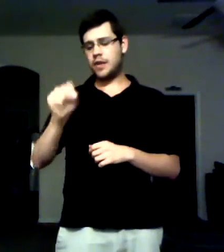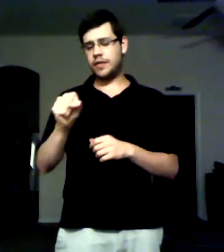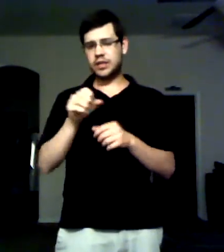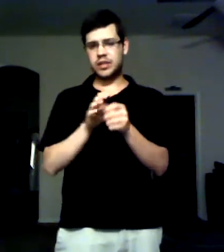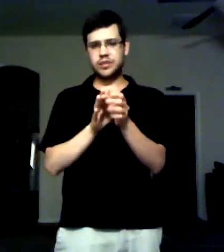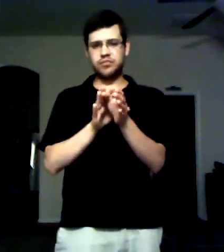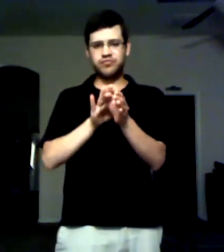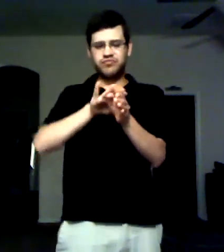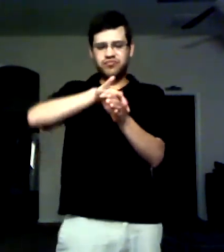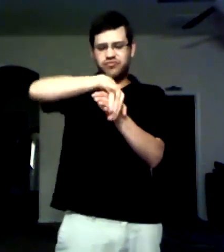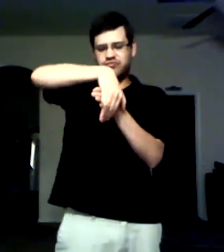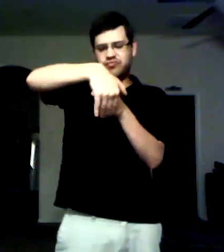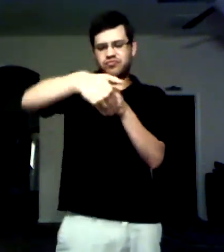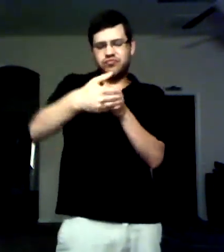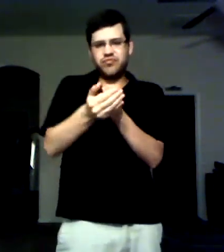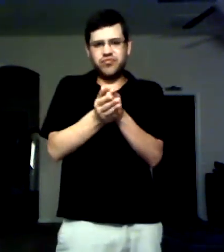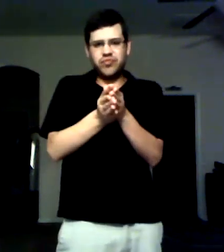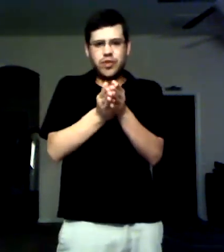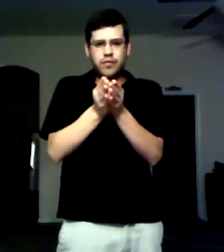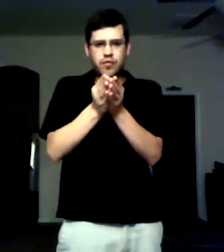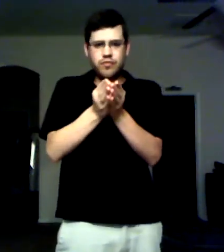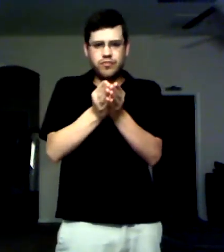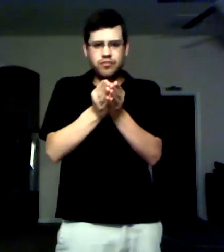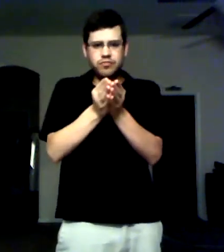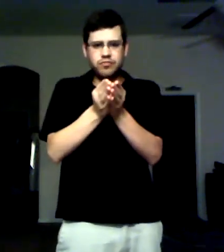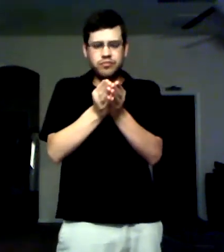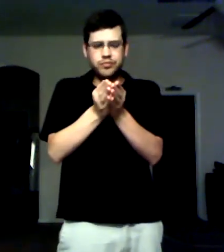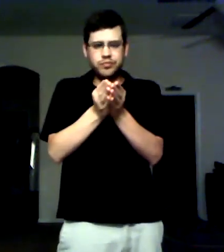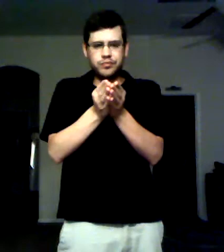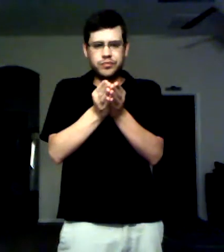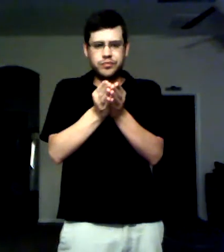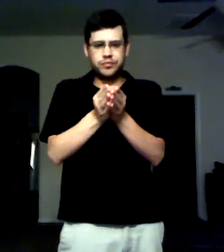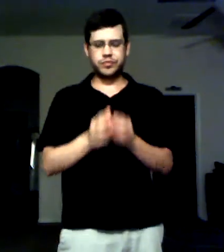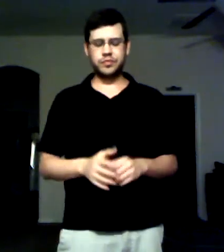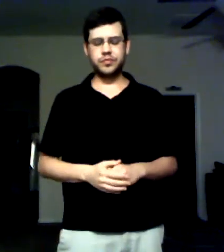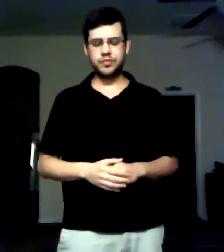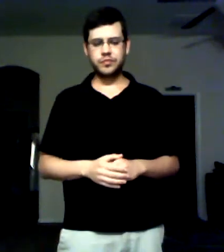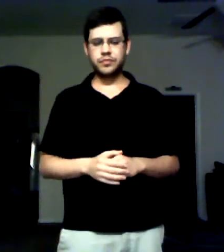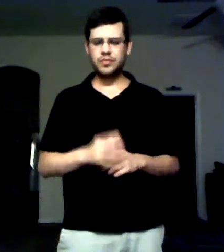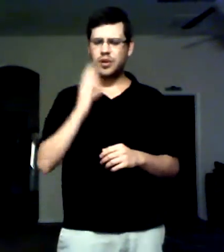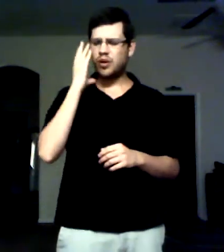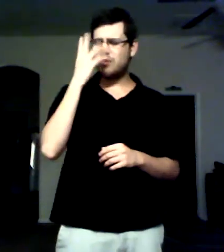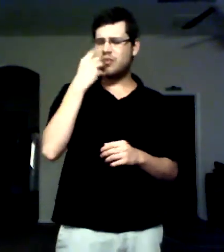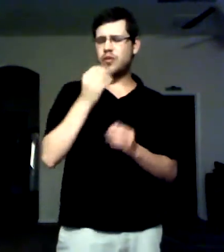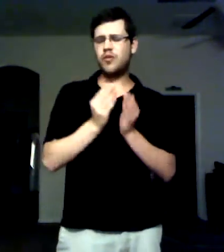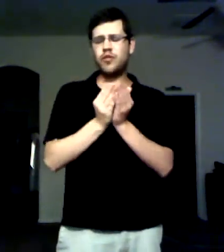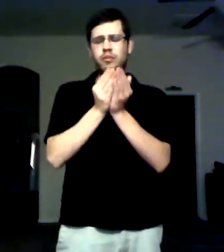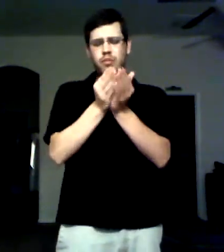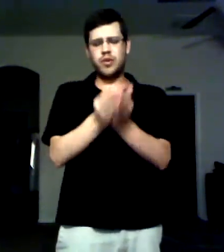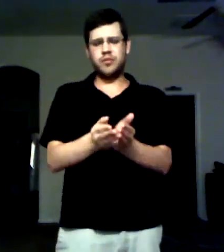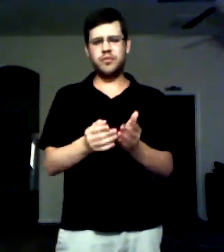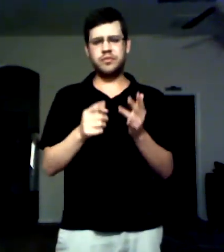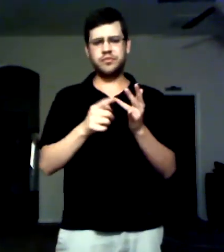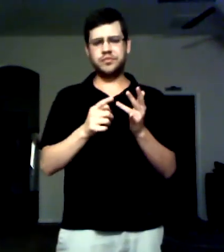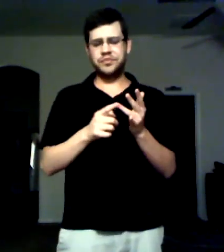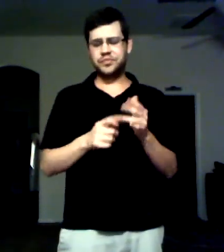internal sorts of braces that run the whole length of the boat. Beautiful aesthetics, and it paddles nice. They weigh about